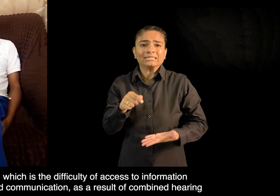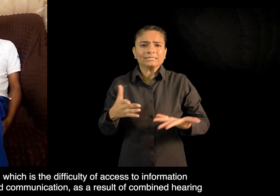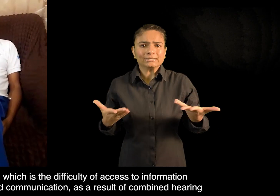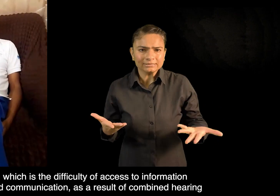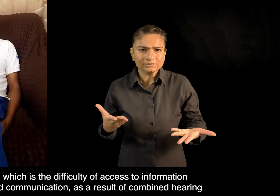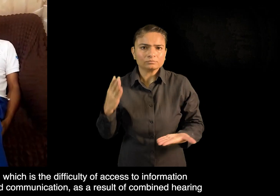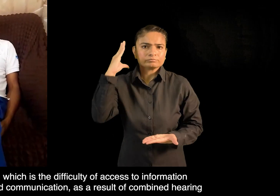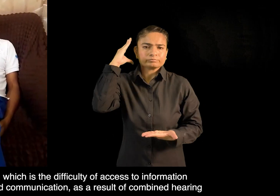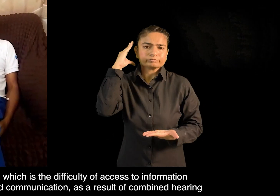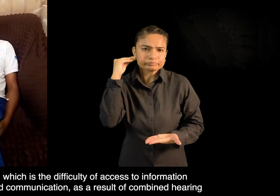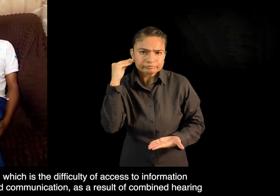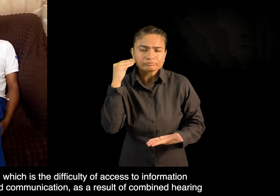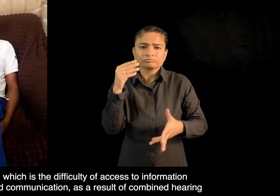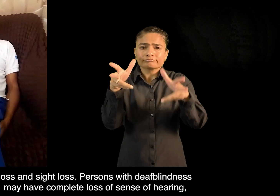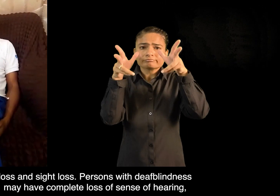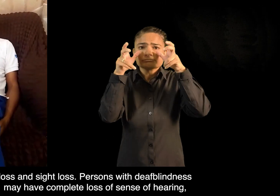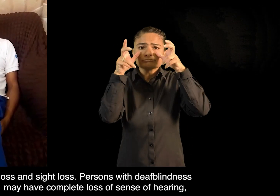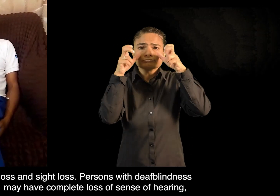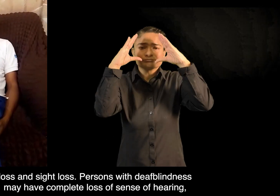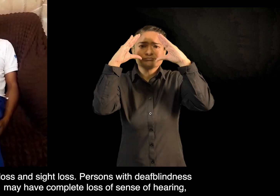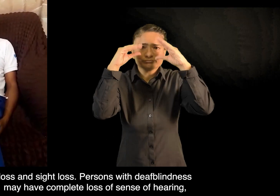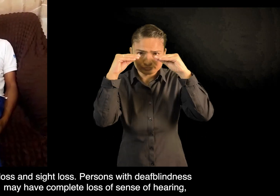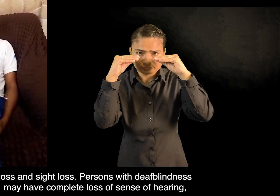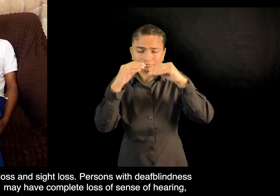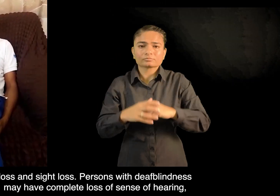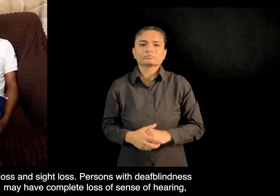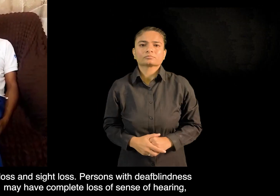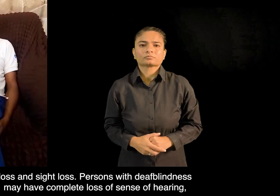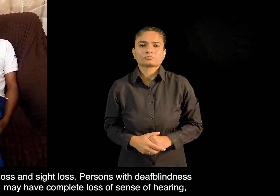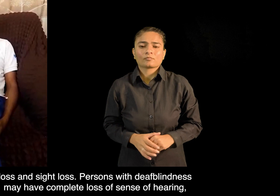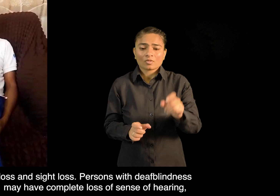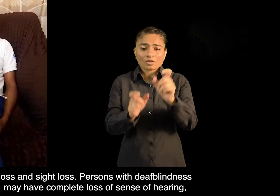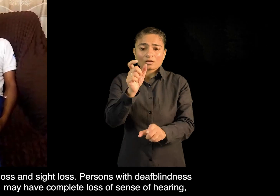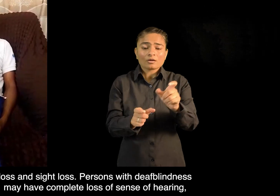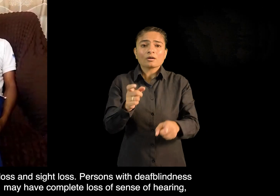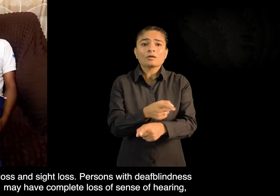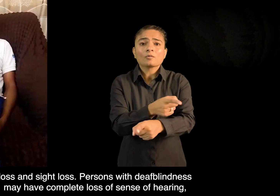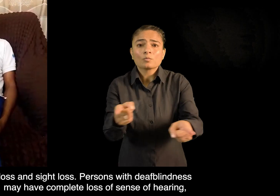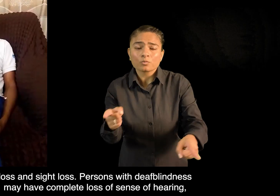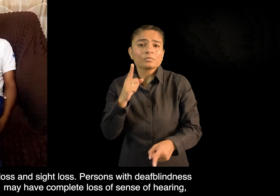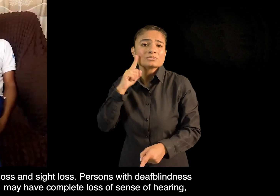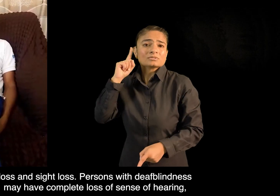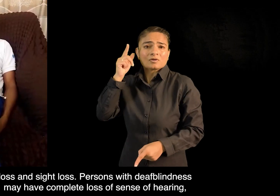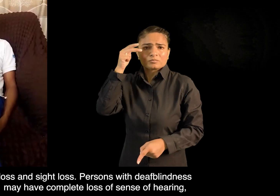of combined hearing loss and sight loss.